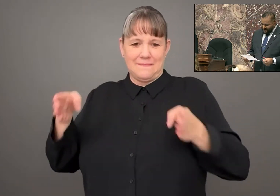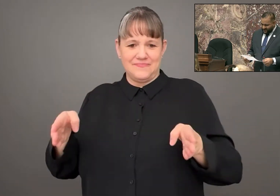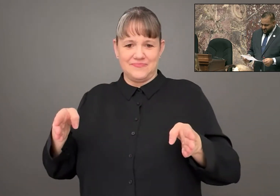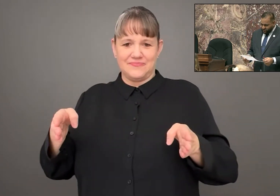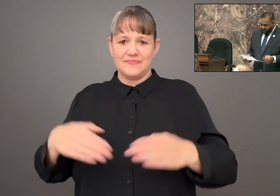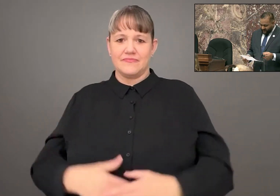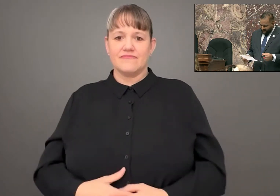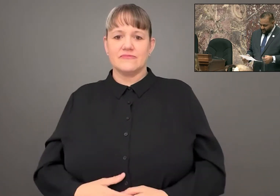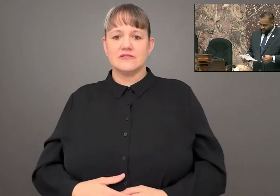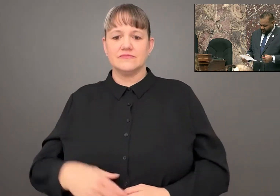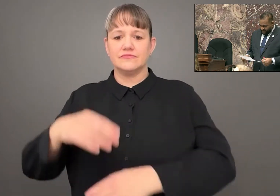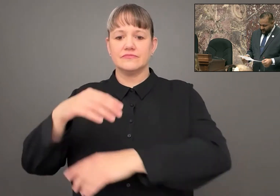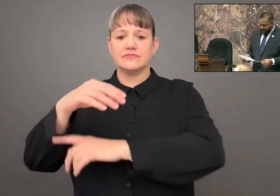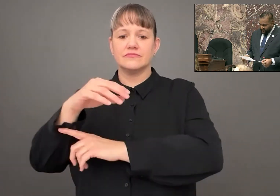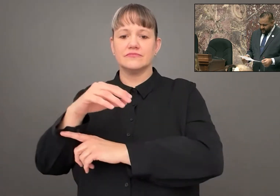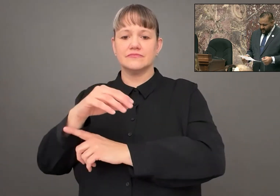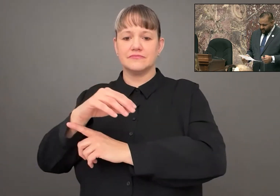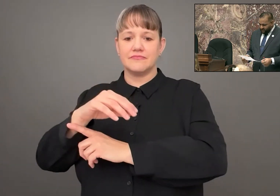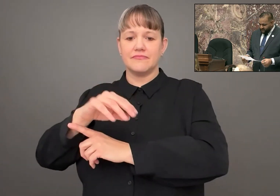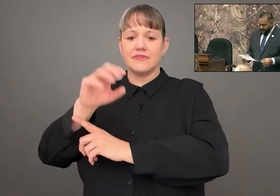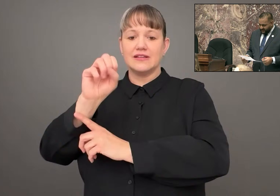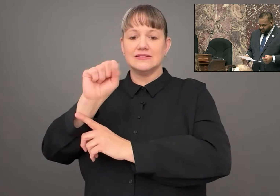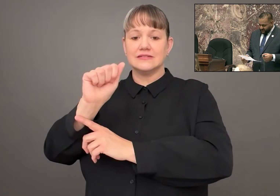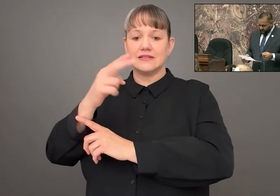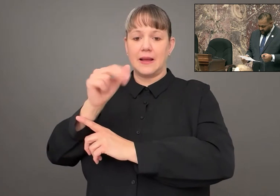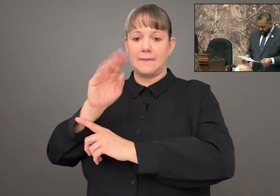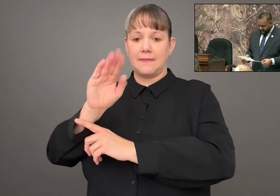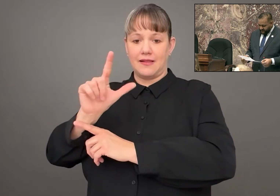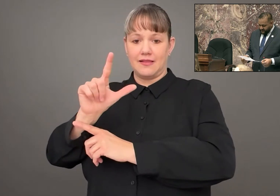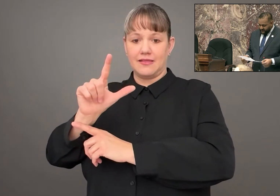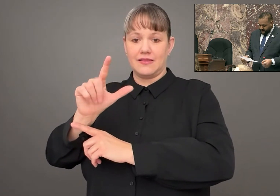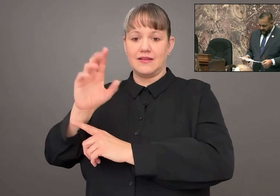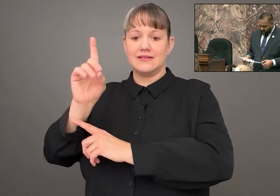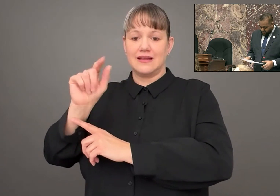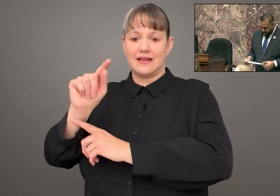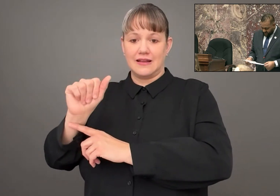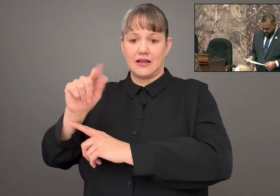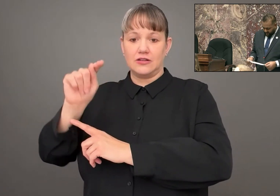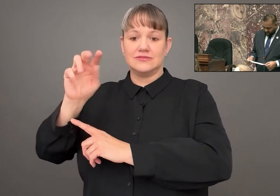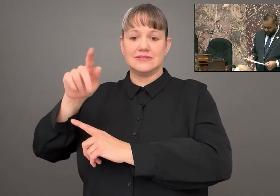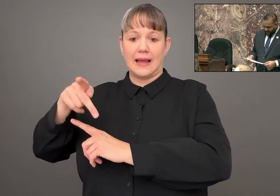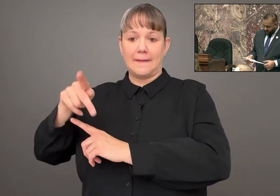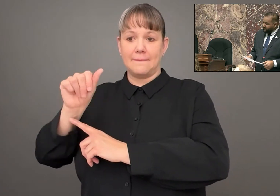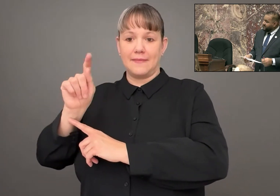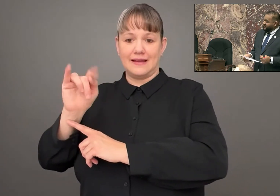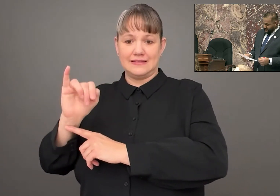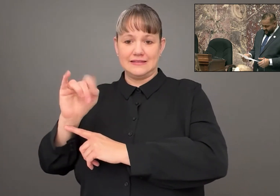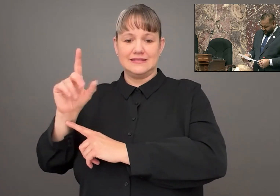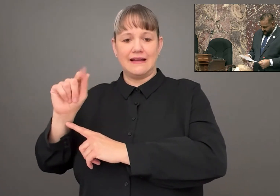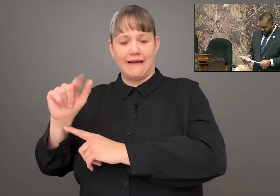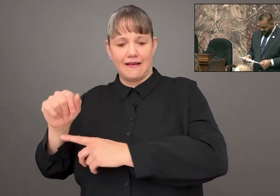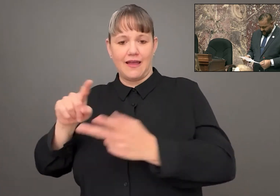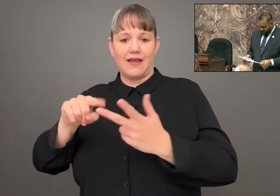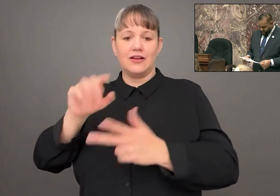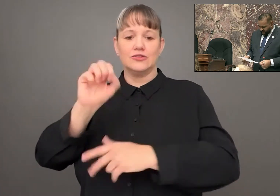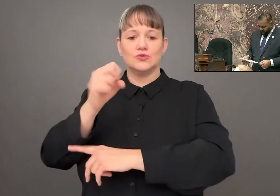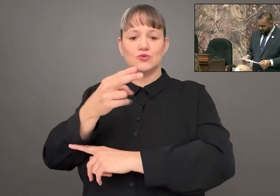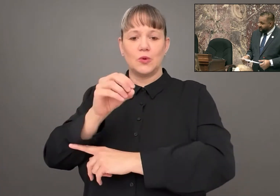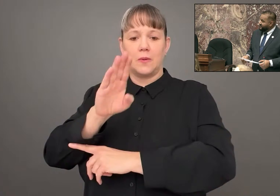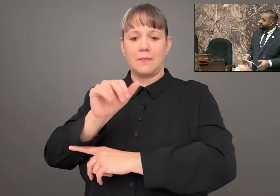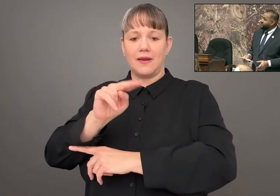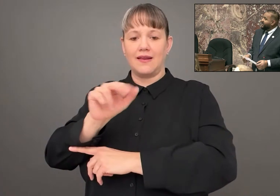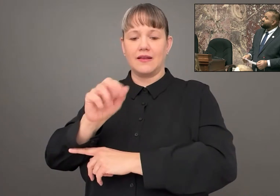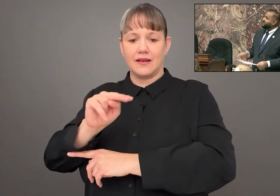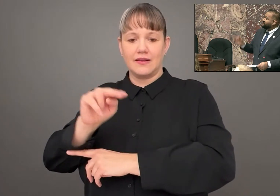Datta, Shobnam Sultana, Arup Chakrabarti, Arjun Banik, Nirban Mandal, and Rajiv